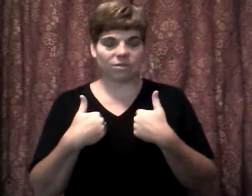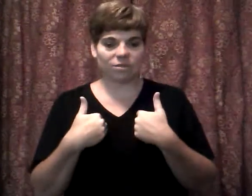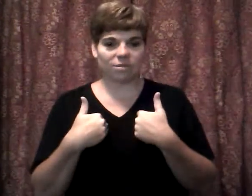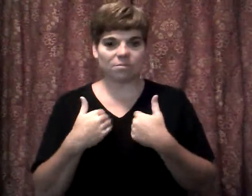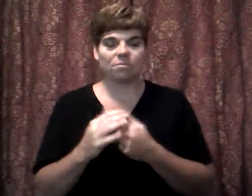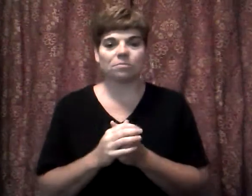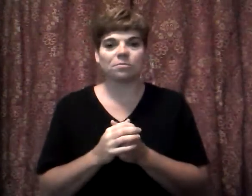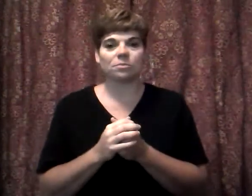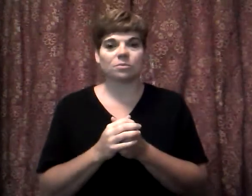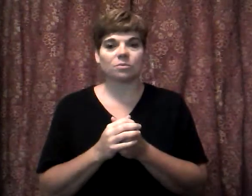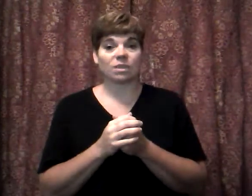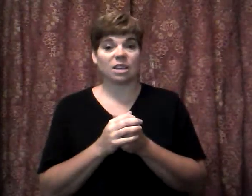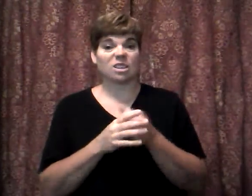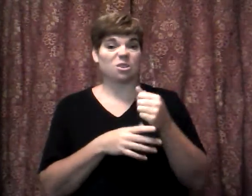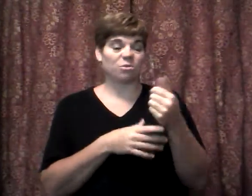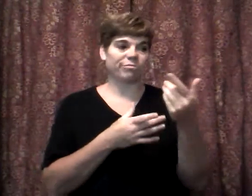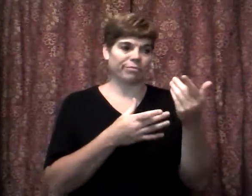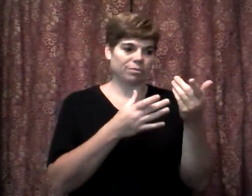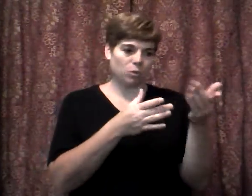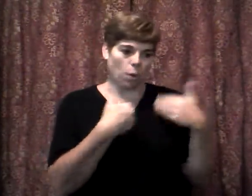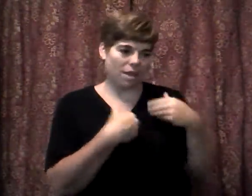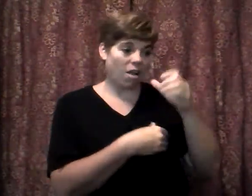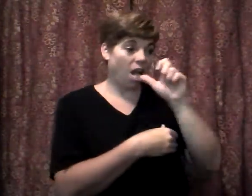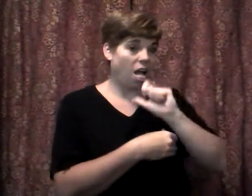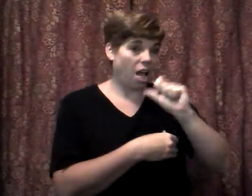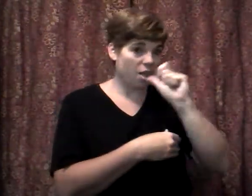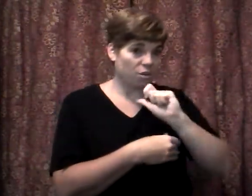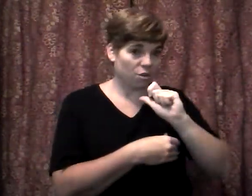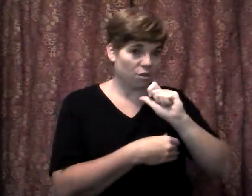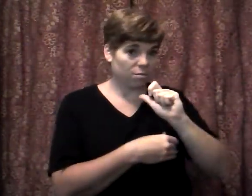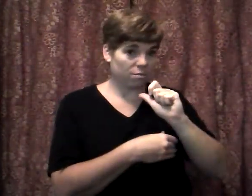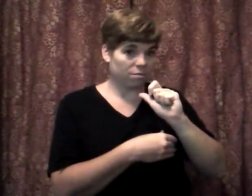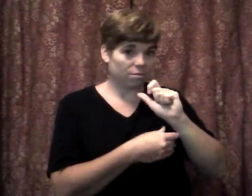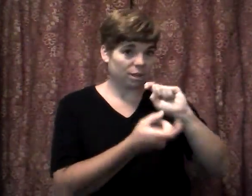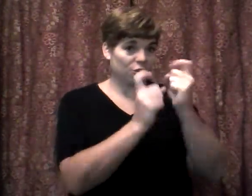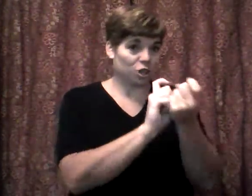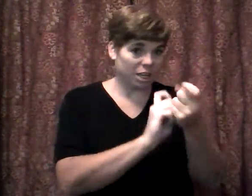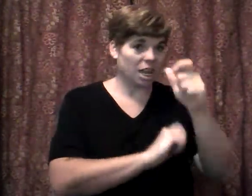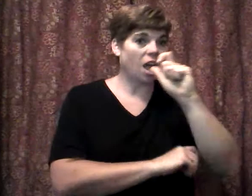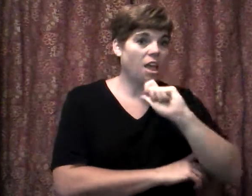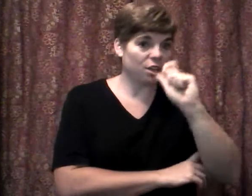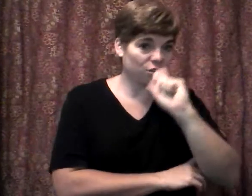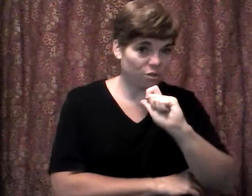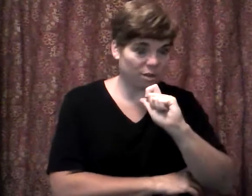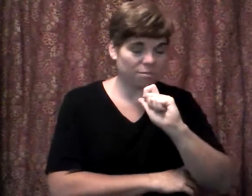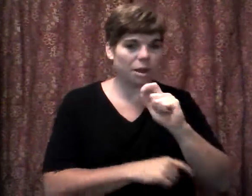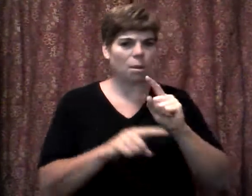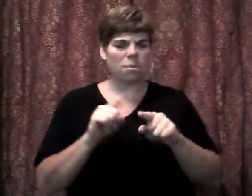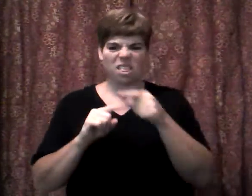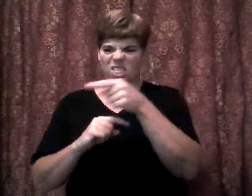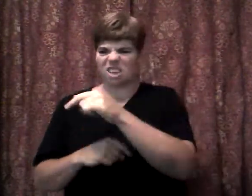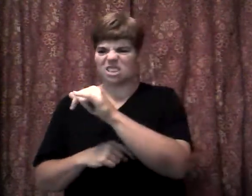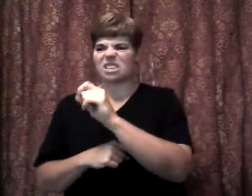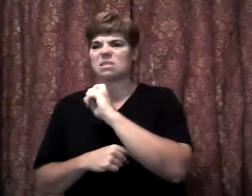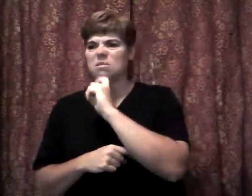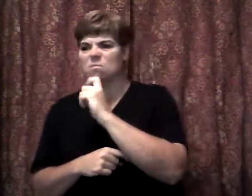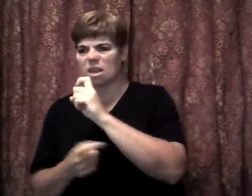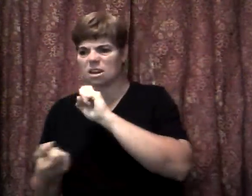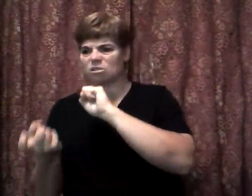Okay? This is ice cream to ice cream. This is iron to something completely new and different